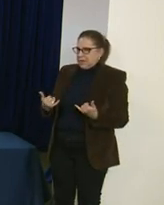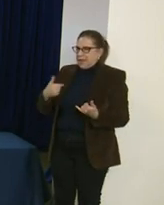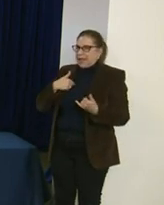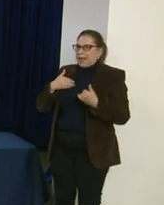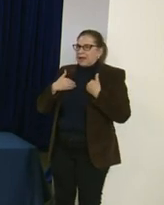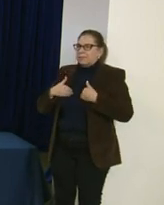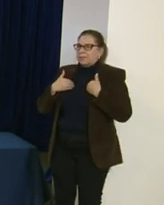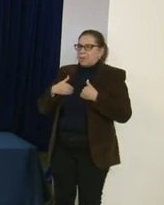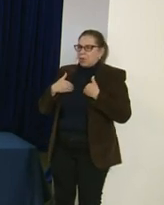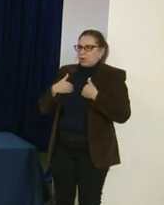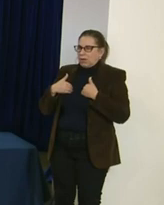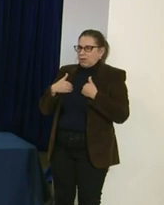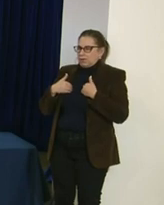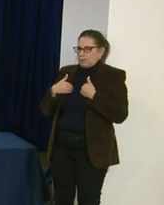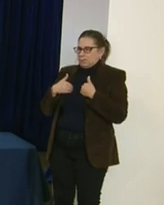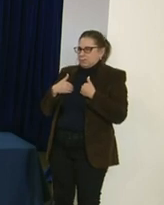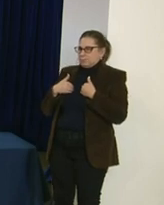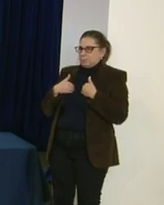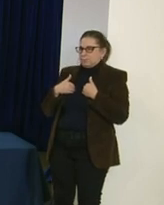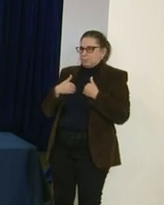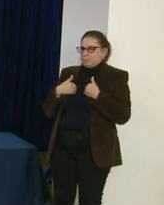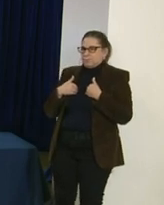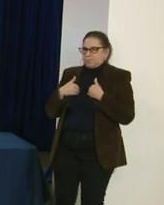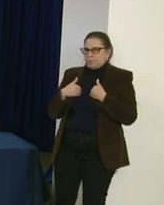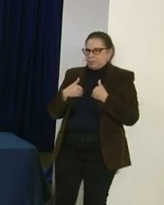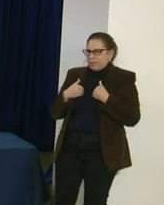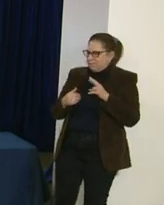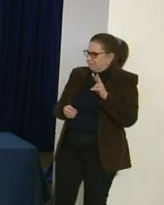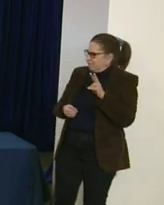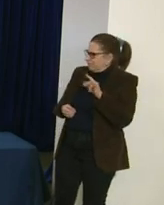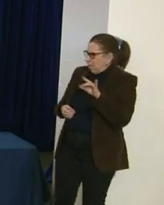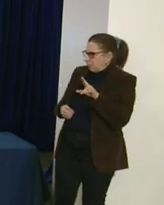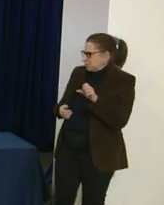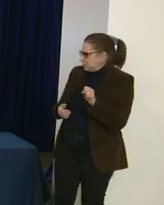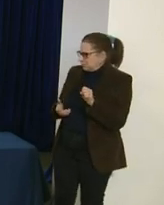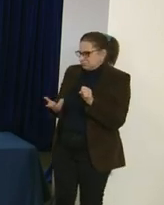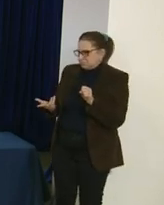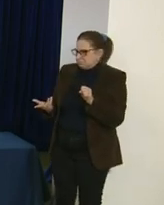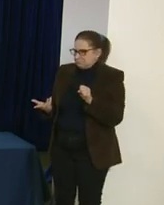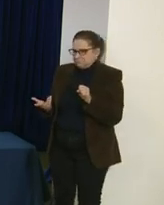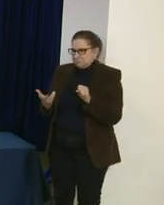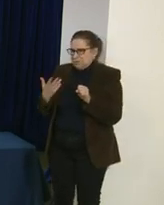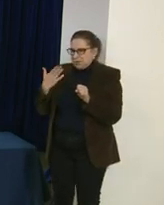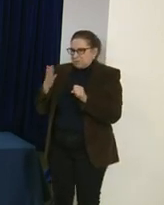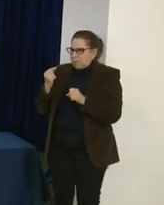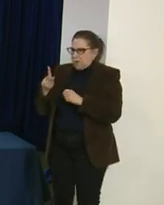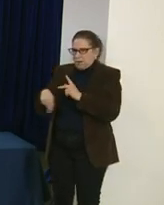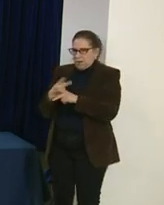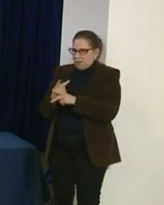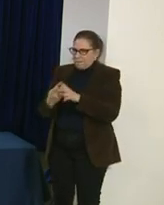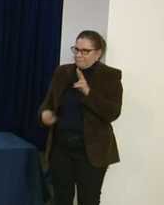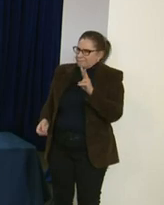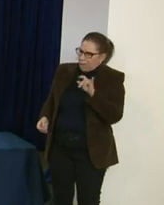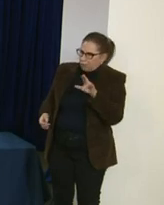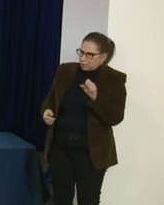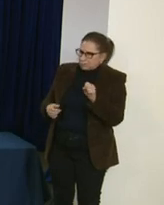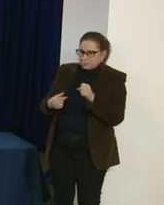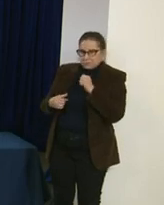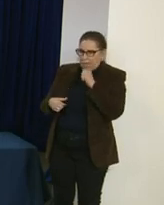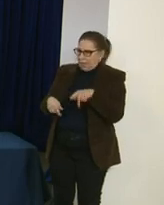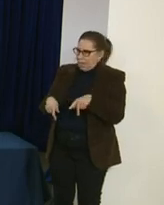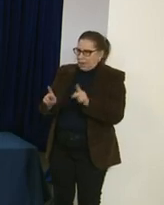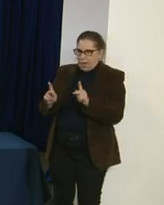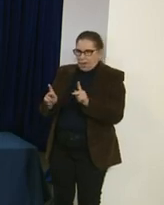virus, and I am isolated in my own apartment, which I'm not allowed to go out. I